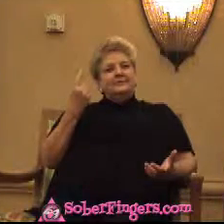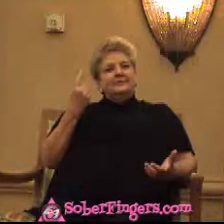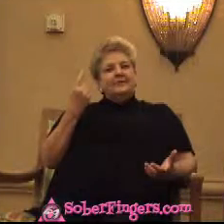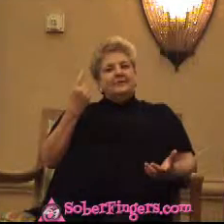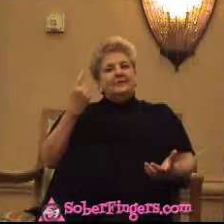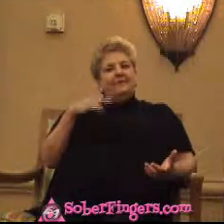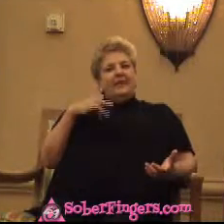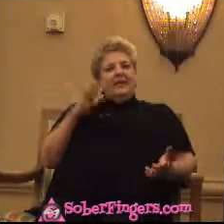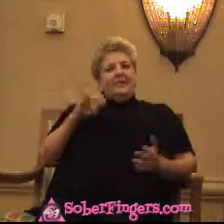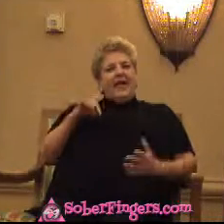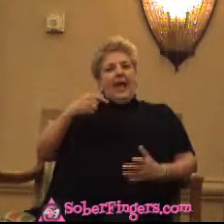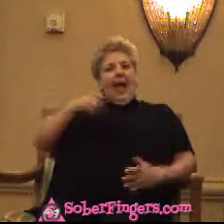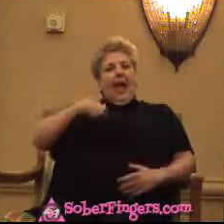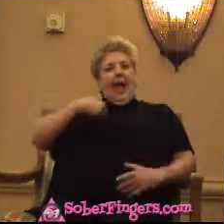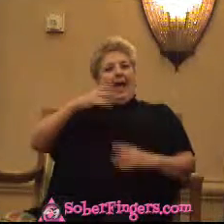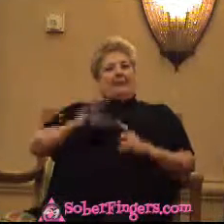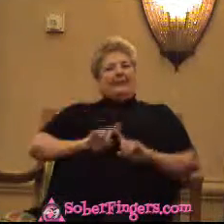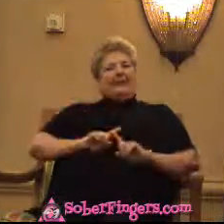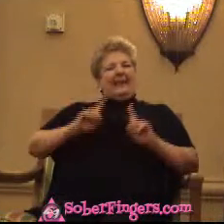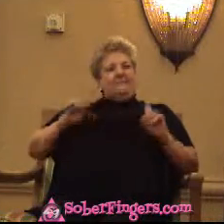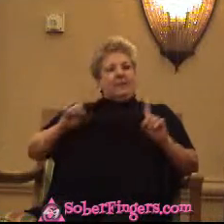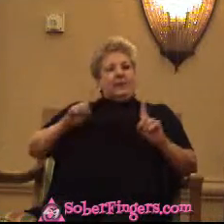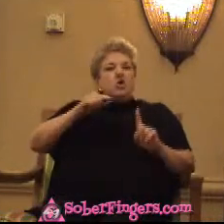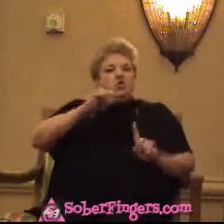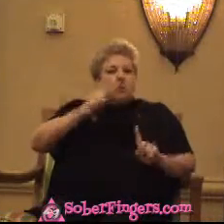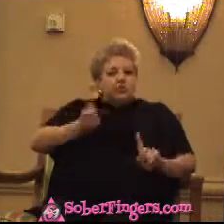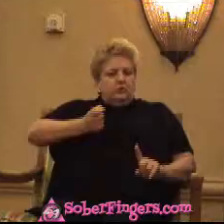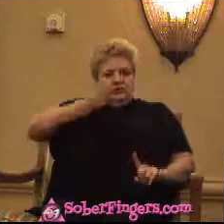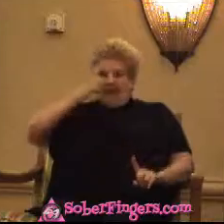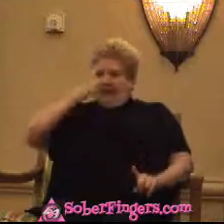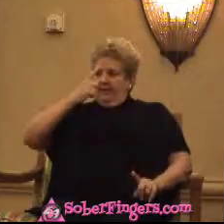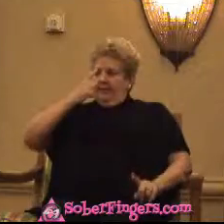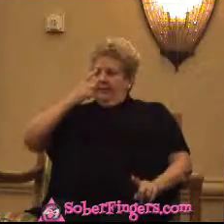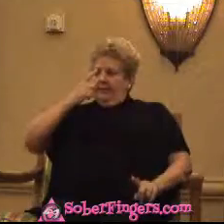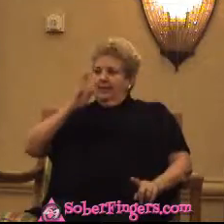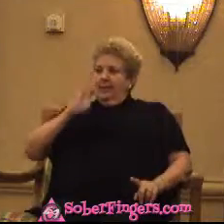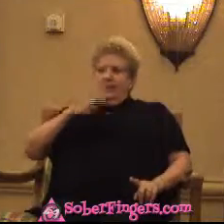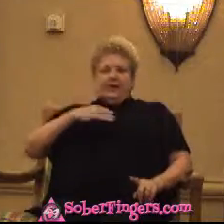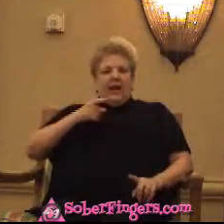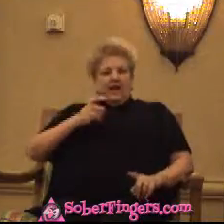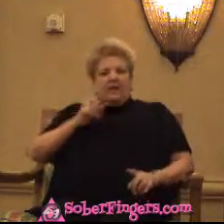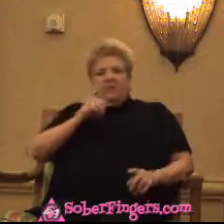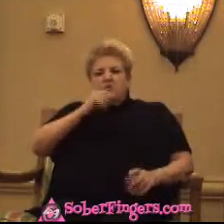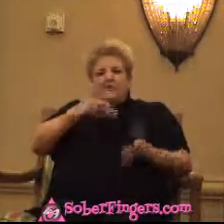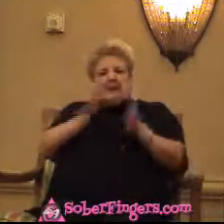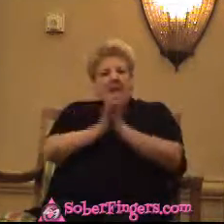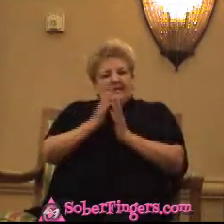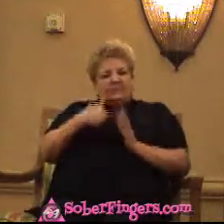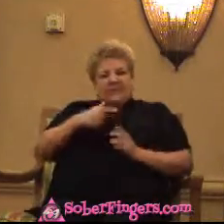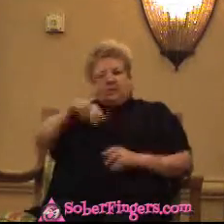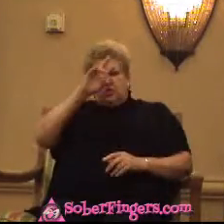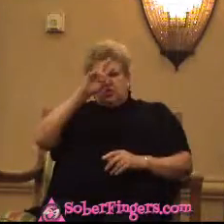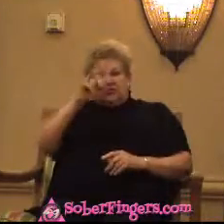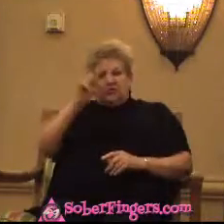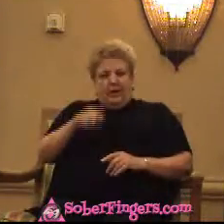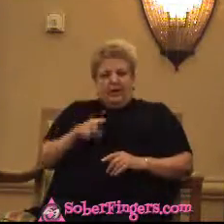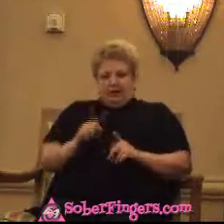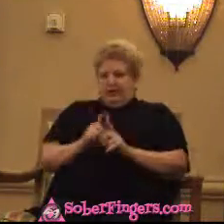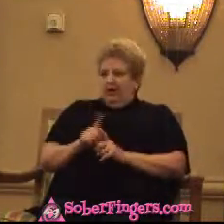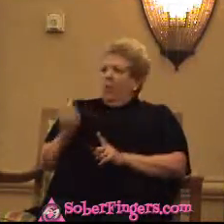you don't understand. I wouldn't lie to you if you didn't ask me stupid questions like where you've been for the last 3 days. When